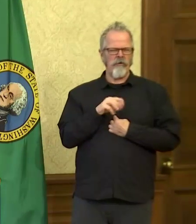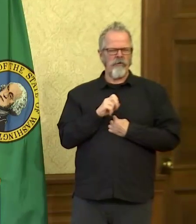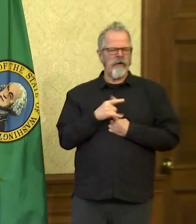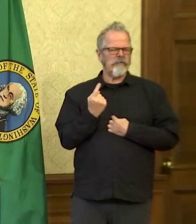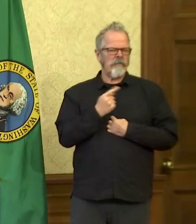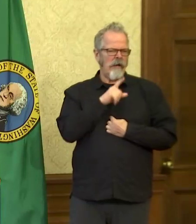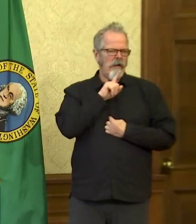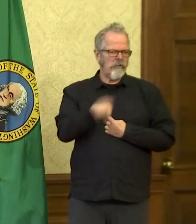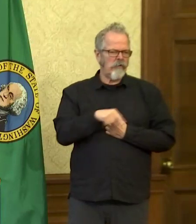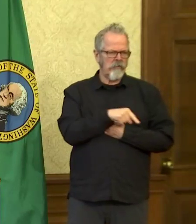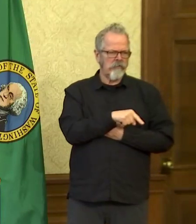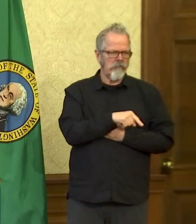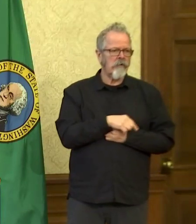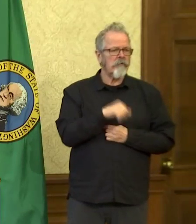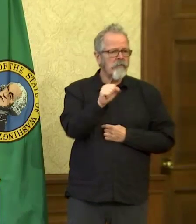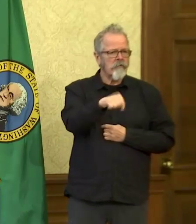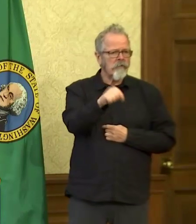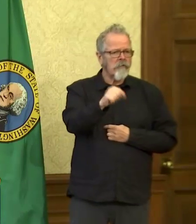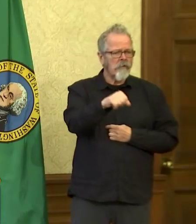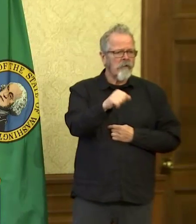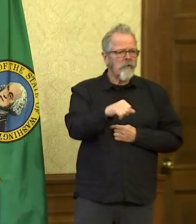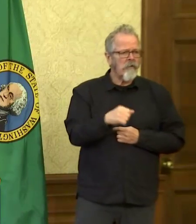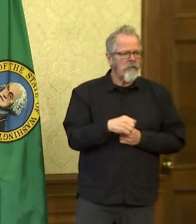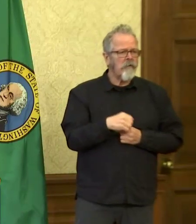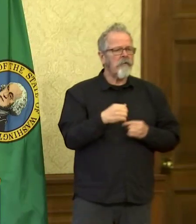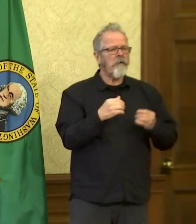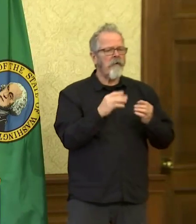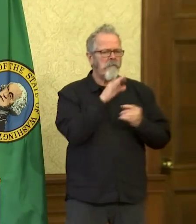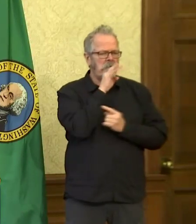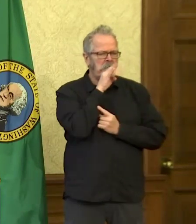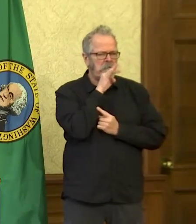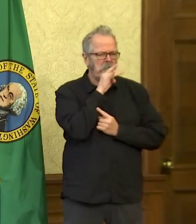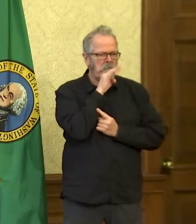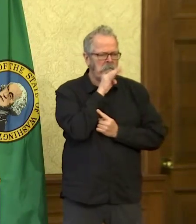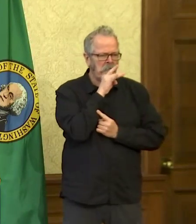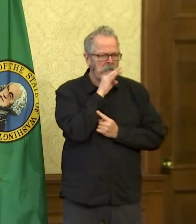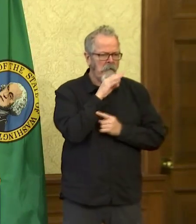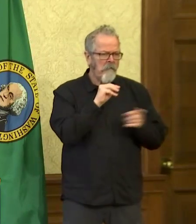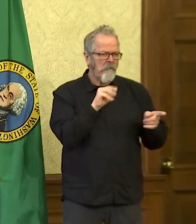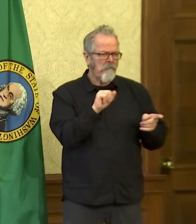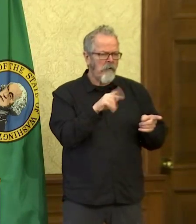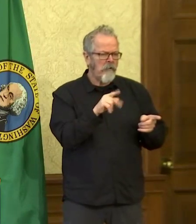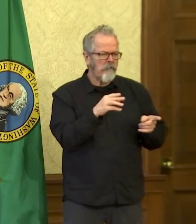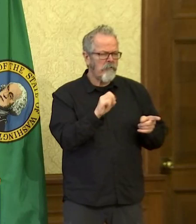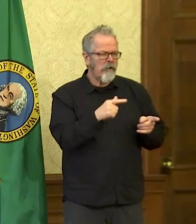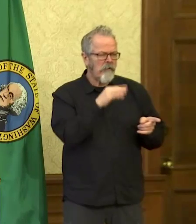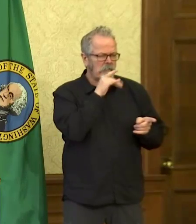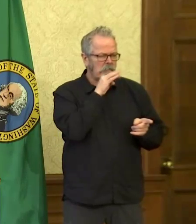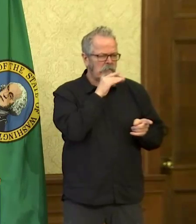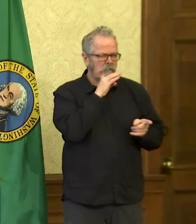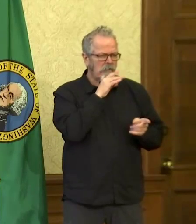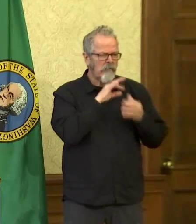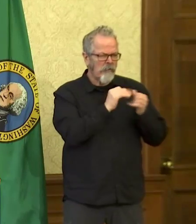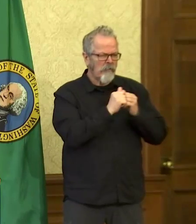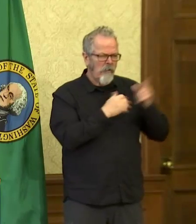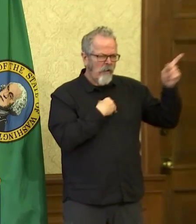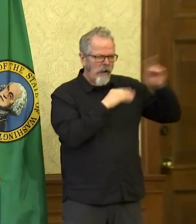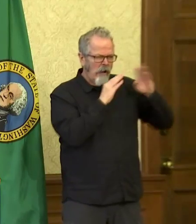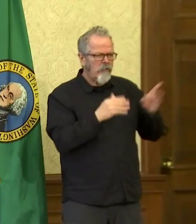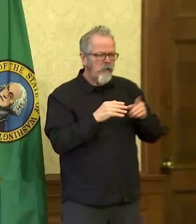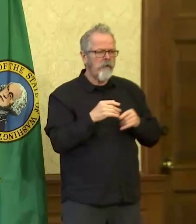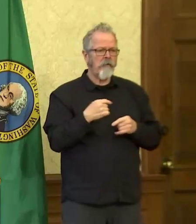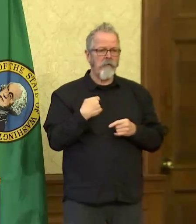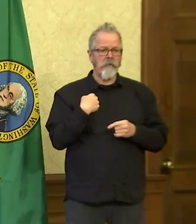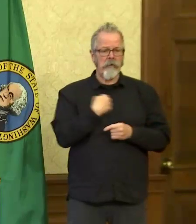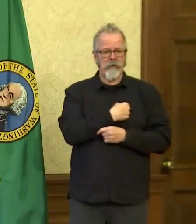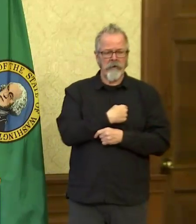of tasks that can be performed in a safe manner on any specific project, so that its potential,